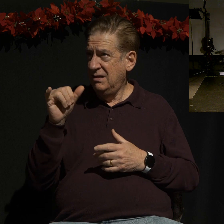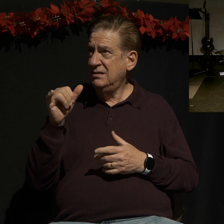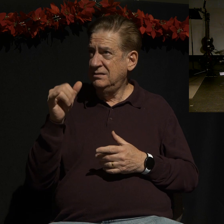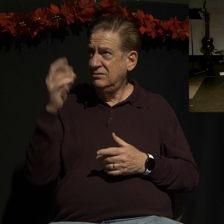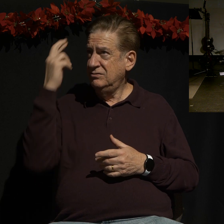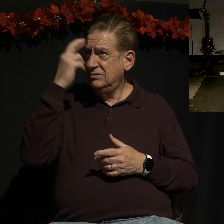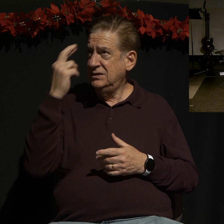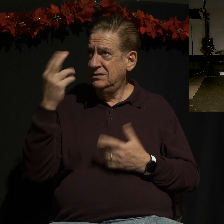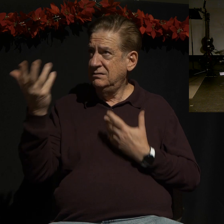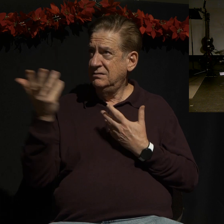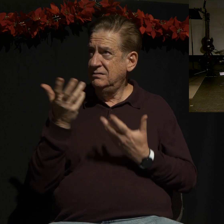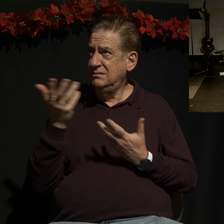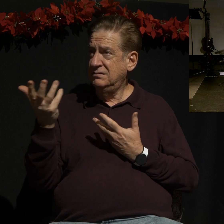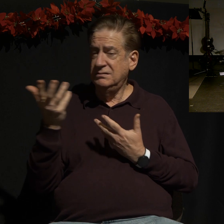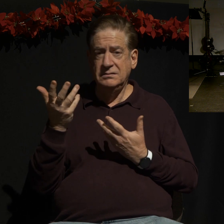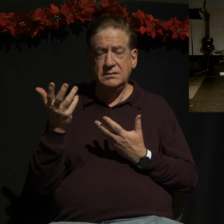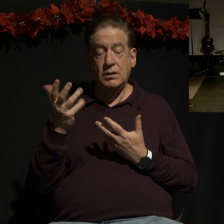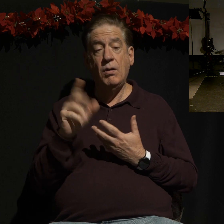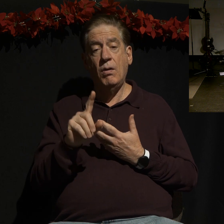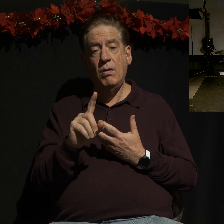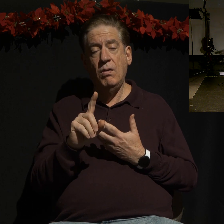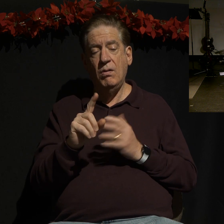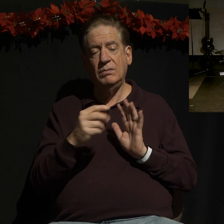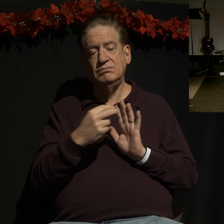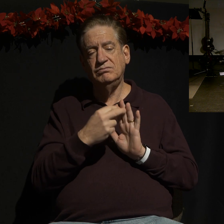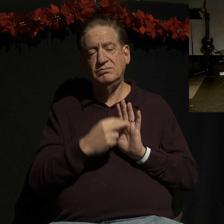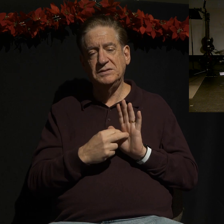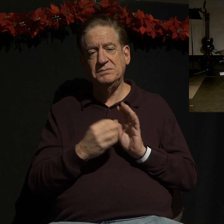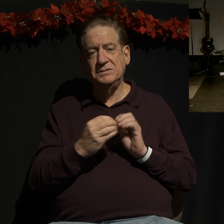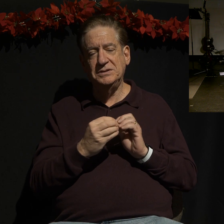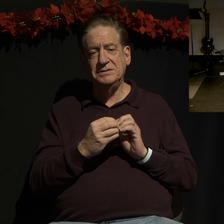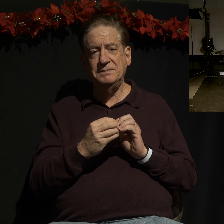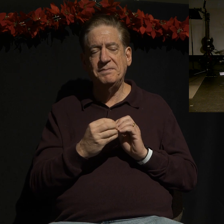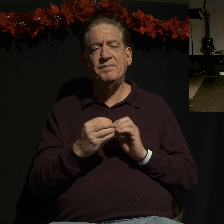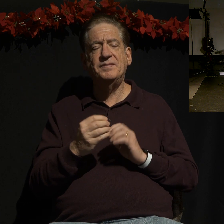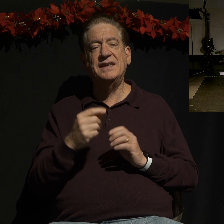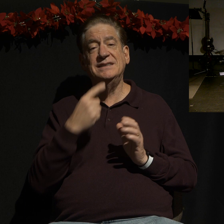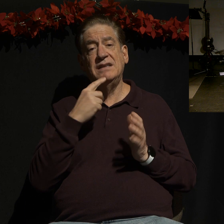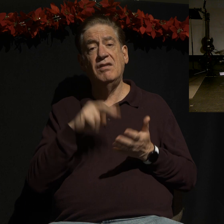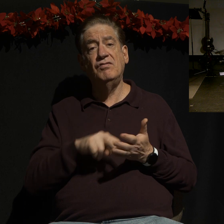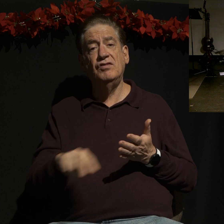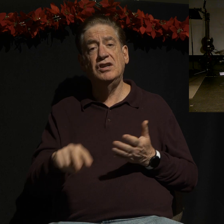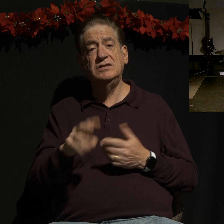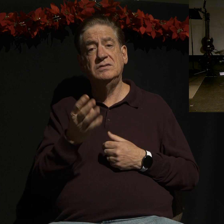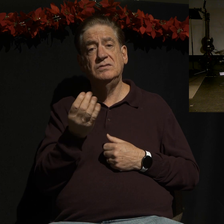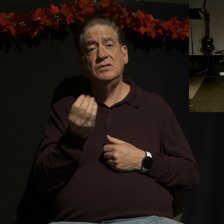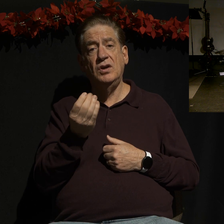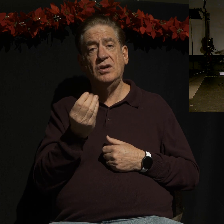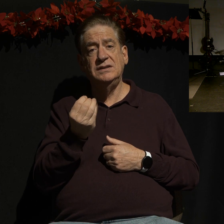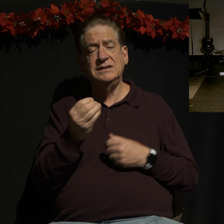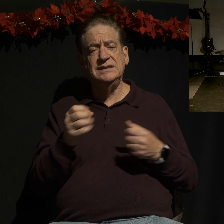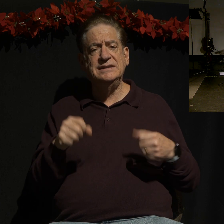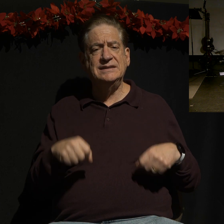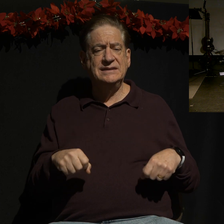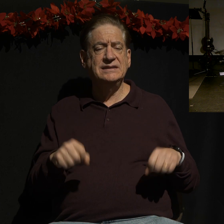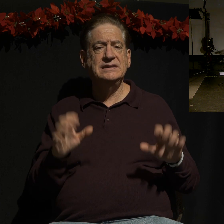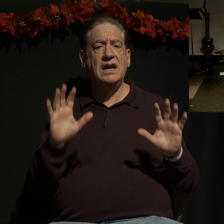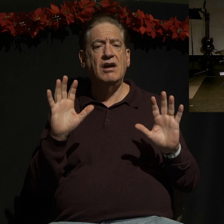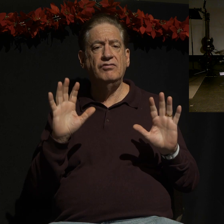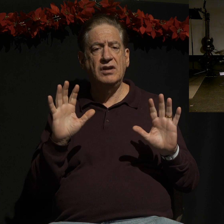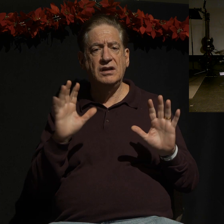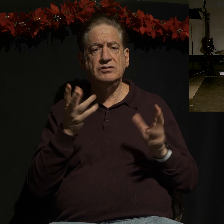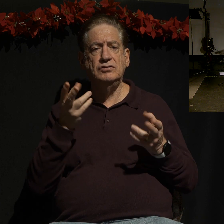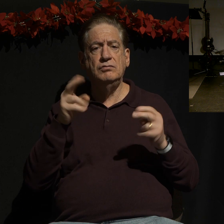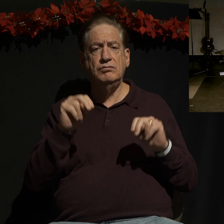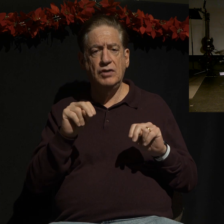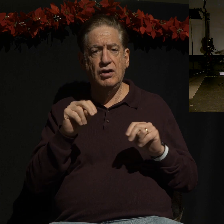about? Let's read on. And he says, verse 14, sacrifice thank offerings